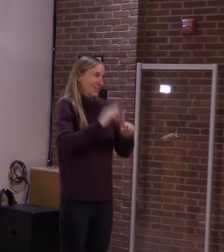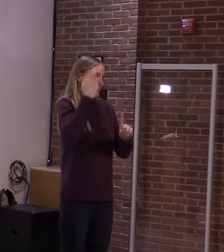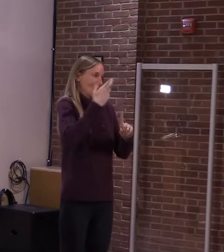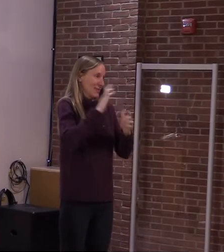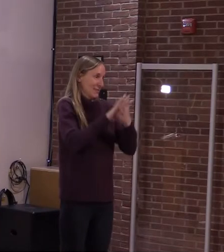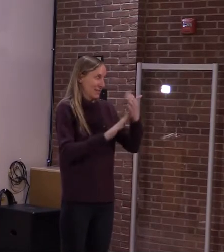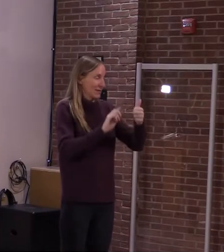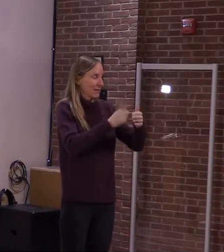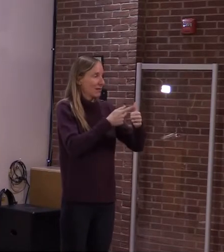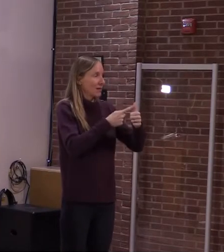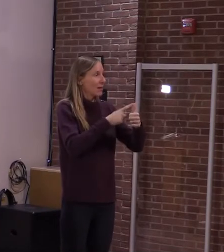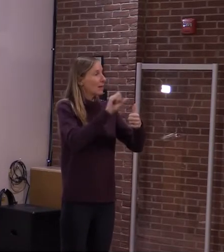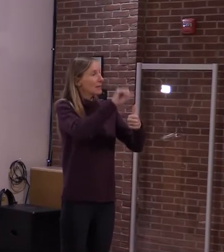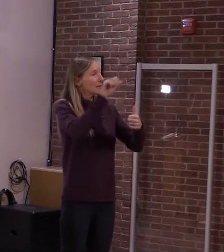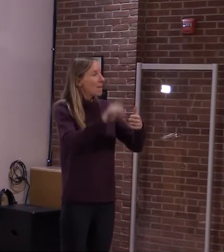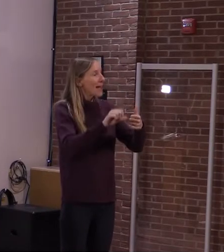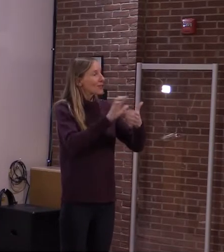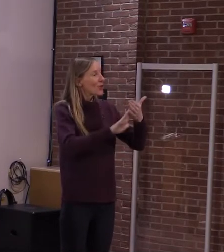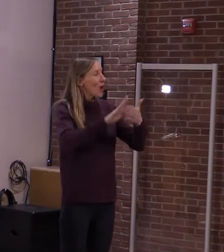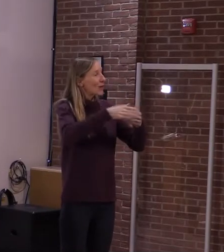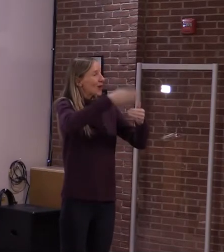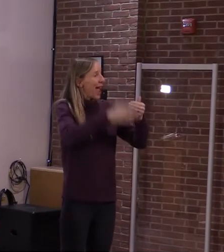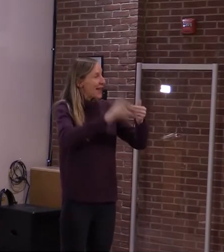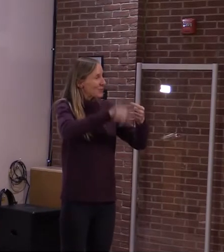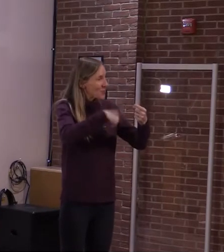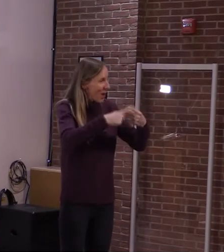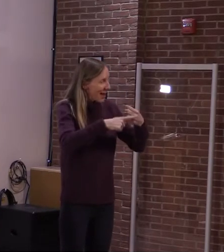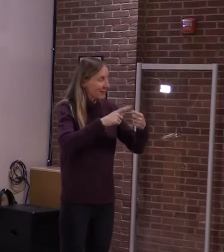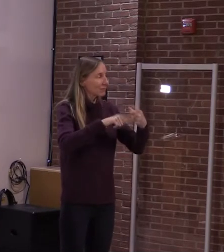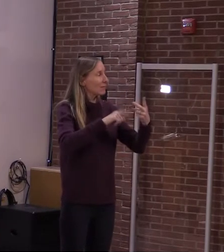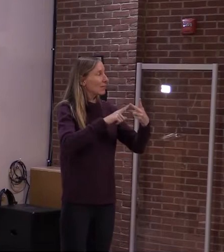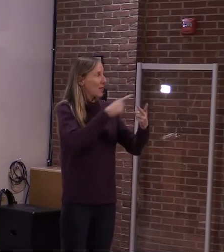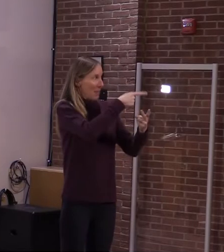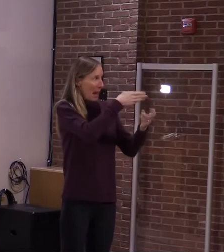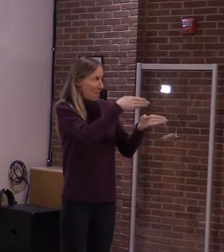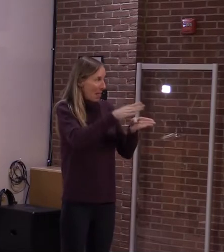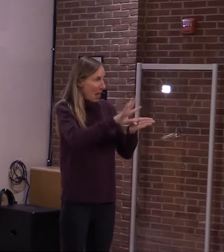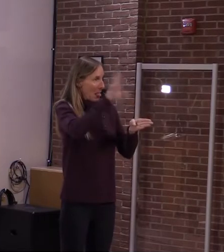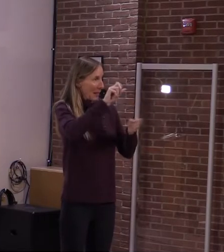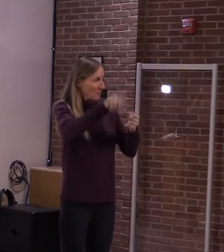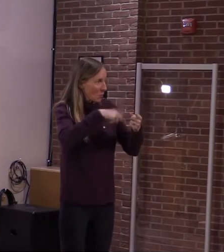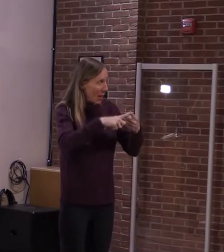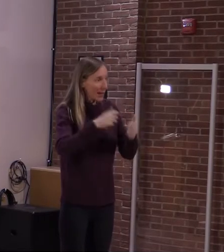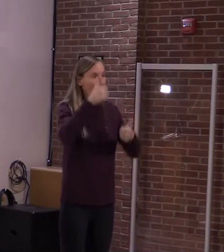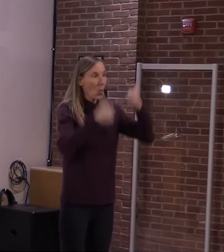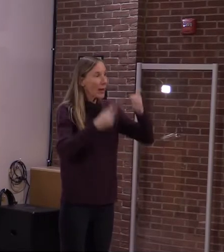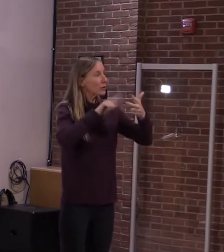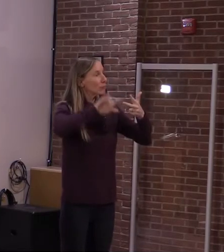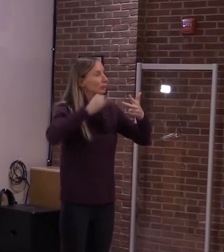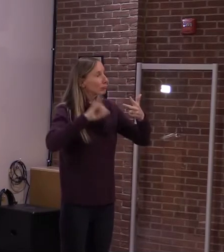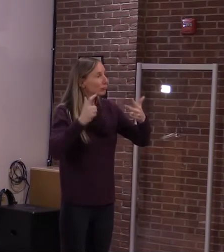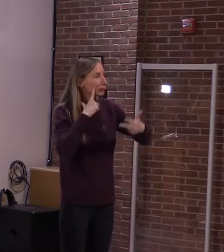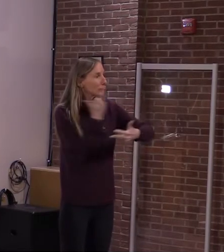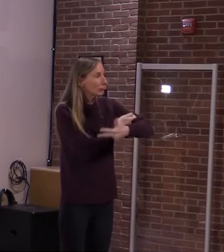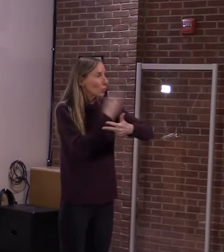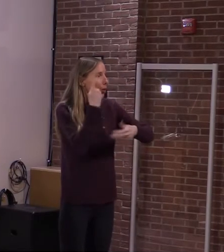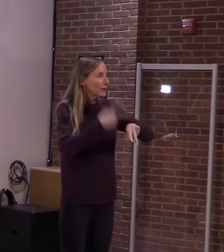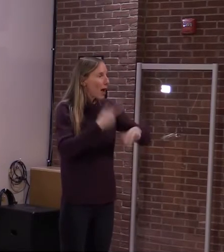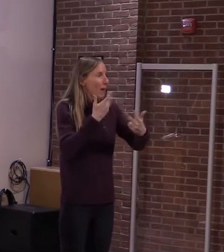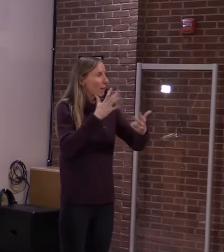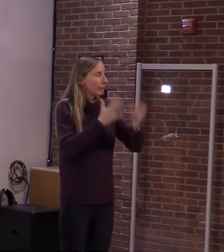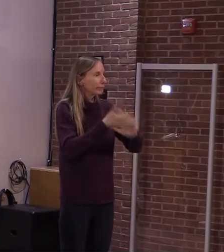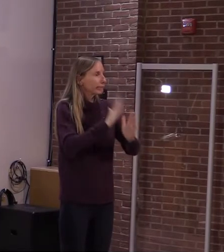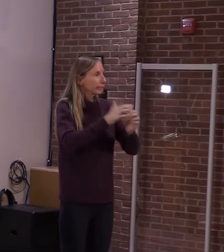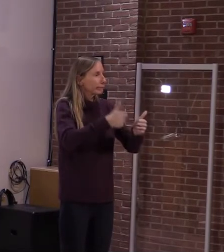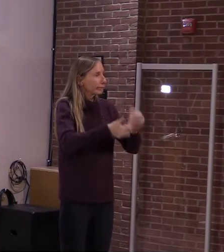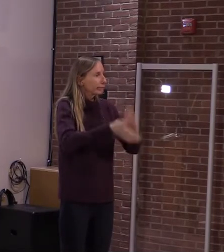their semester ends and they had planned on leaving. It depends on what vaccine is available to them. And if